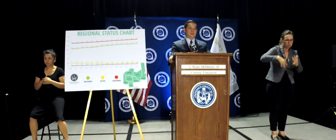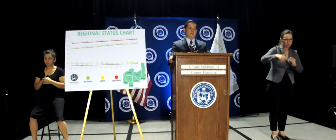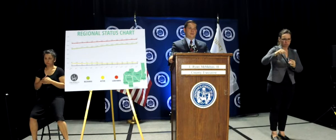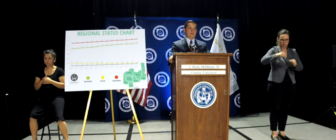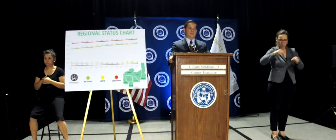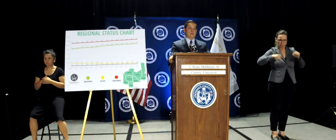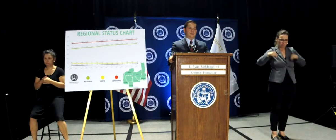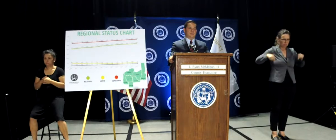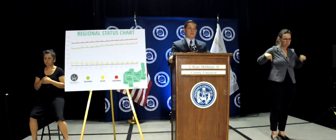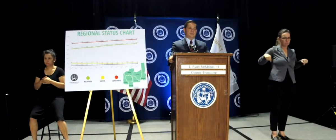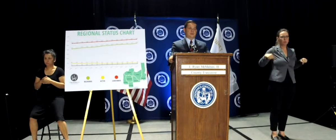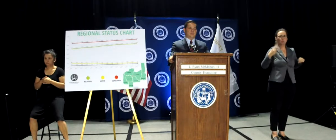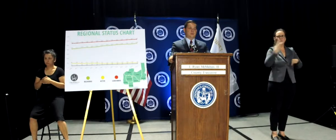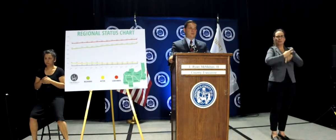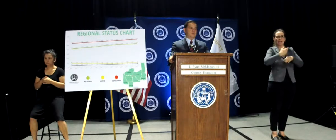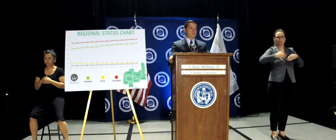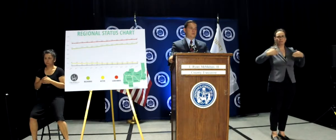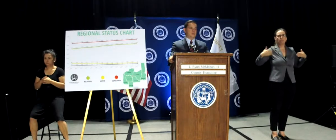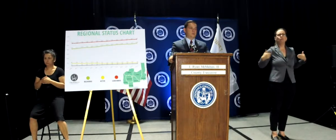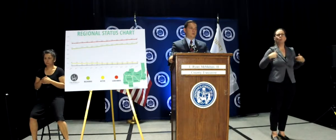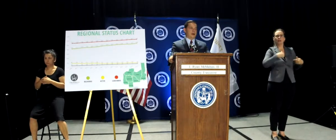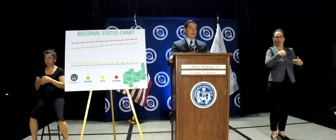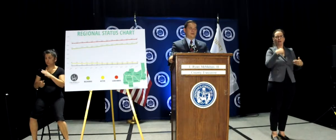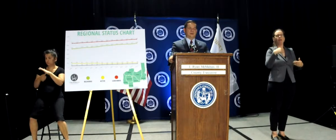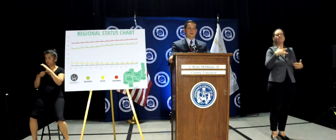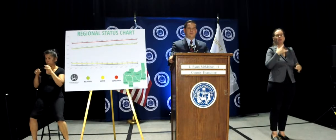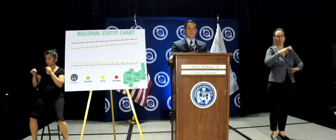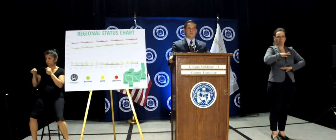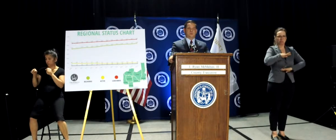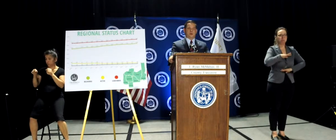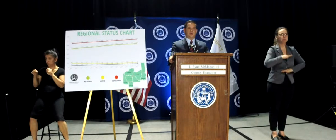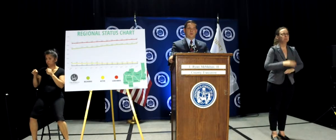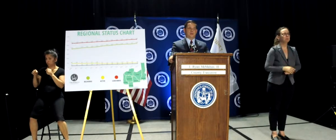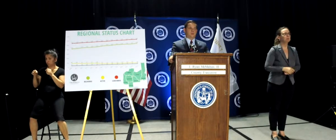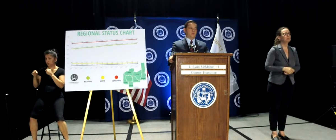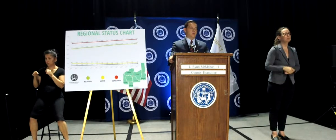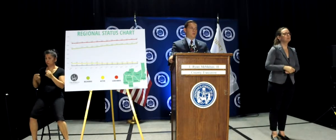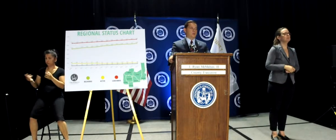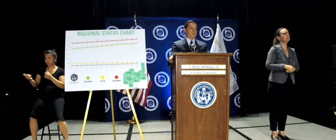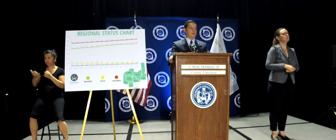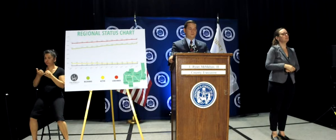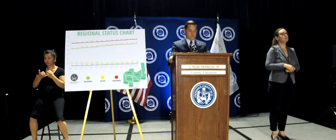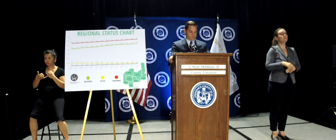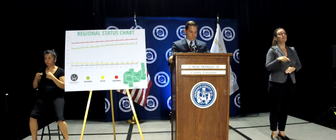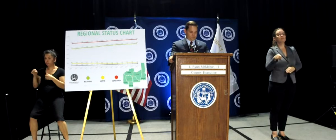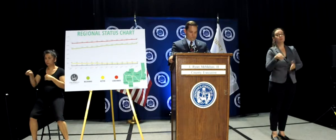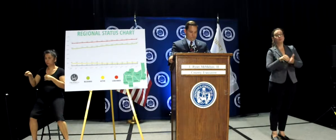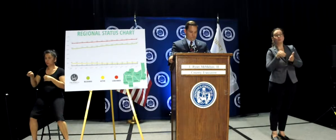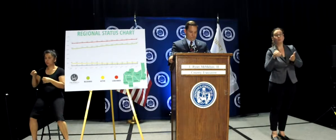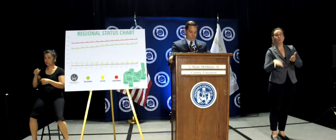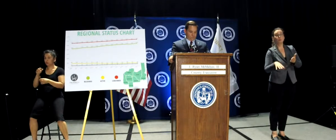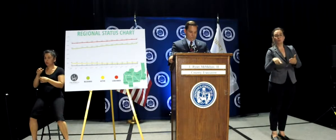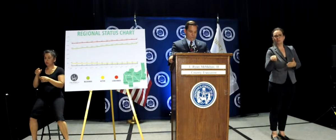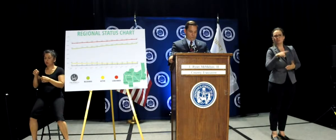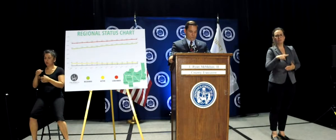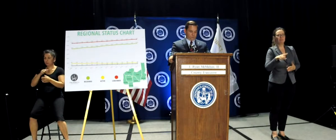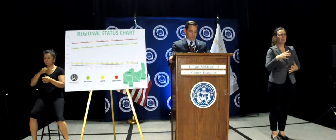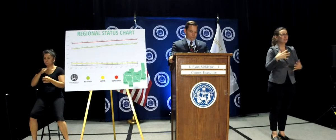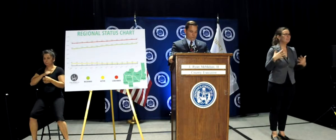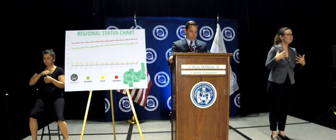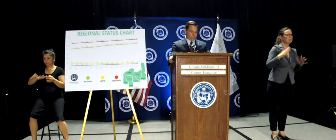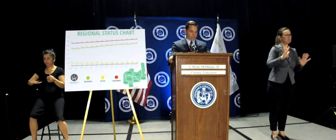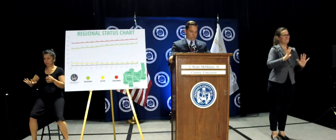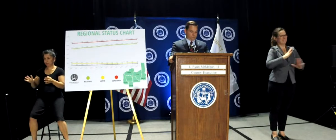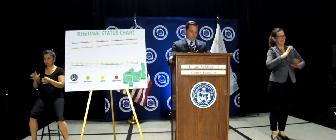that the students were not in a position where they need to be in a quarantine. What